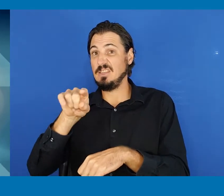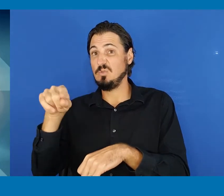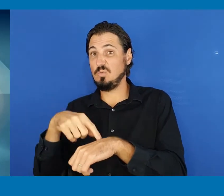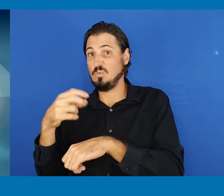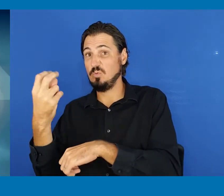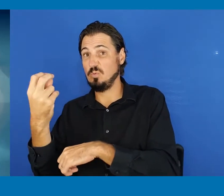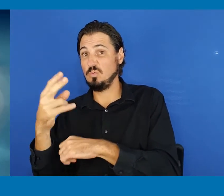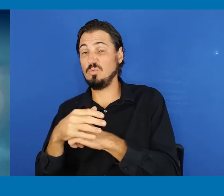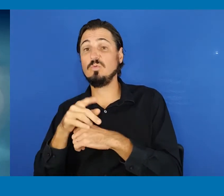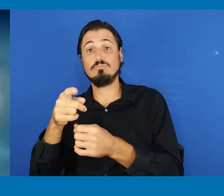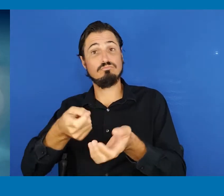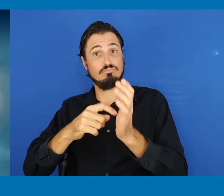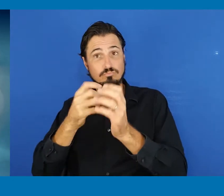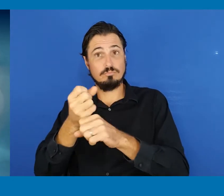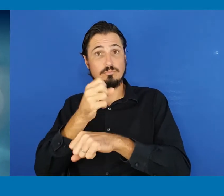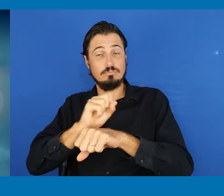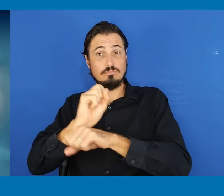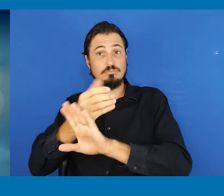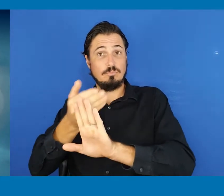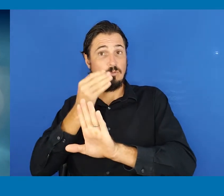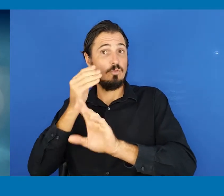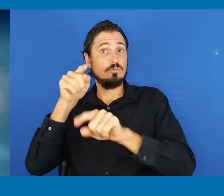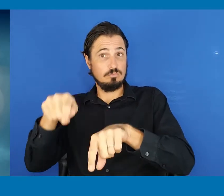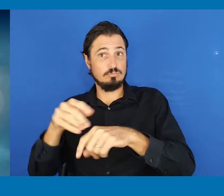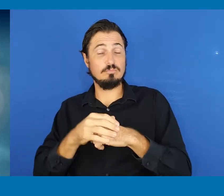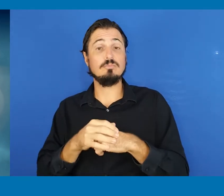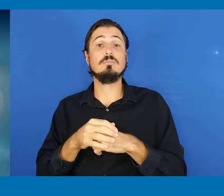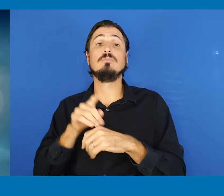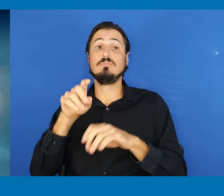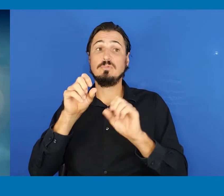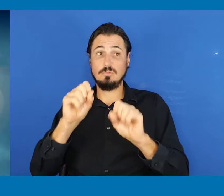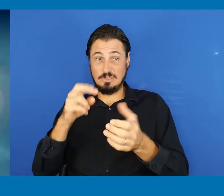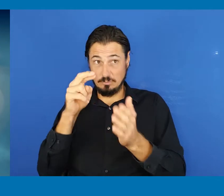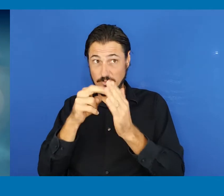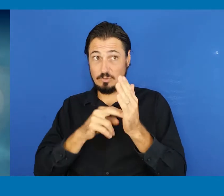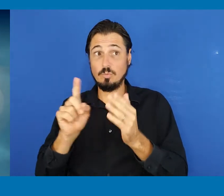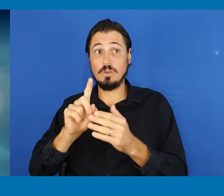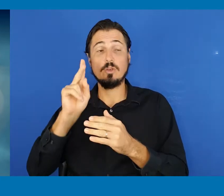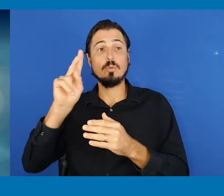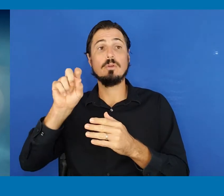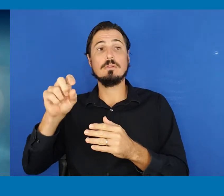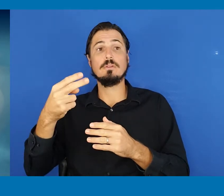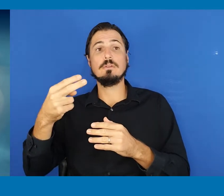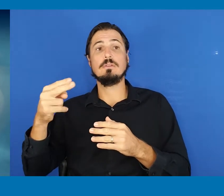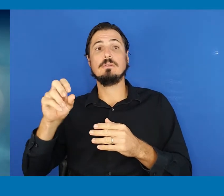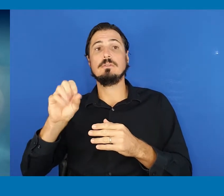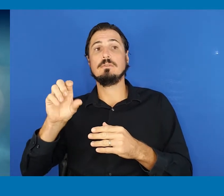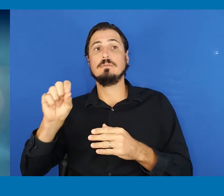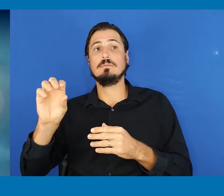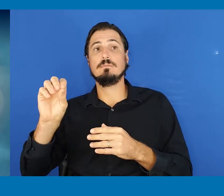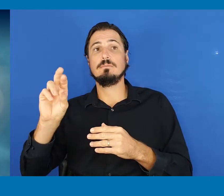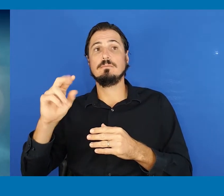22nd. Appointments are required. To register, please visit